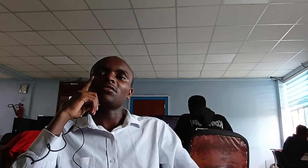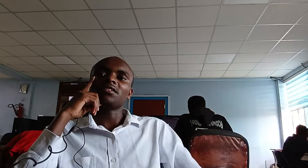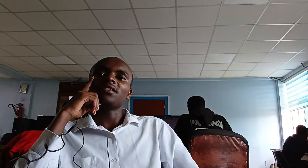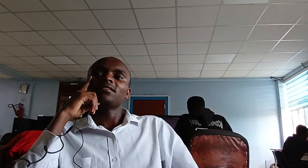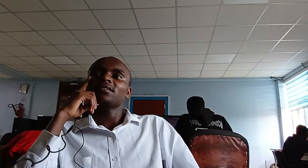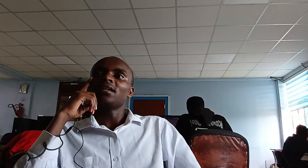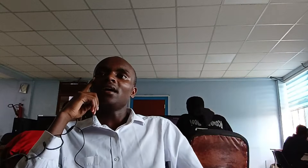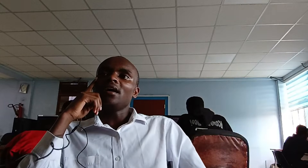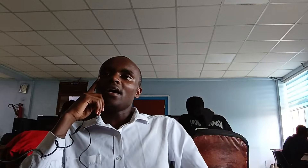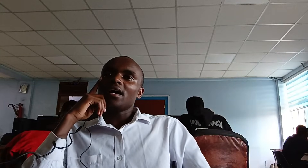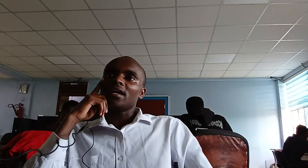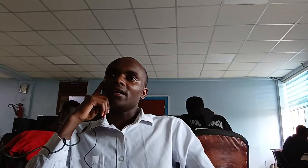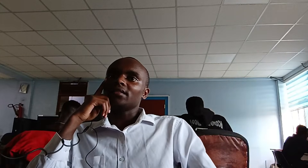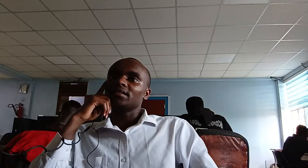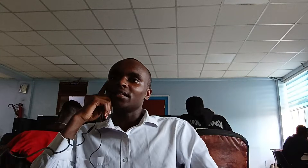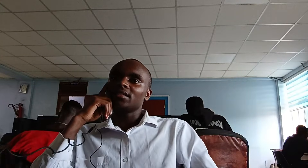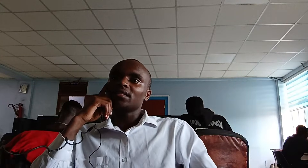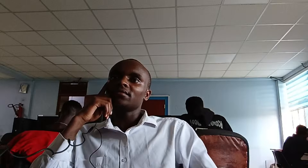yet. Higher, any sign,